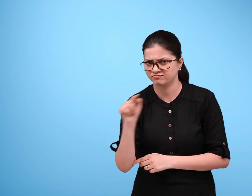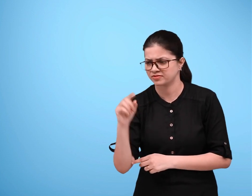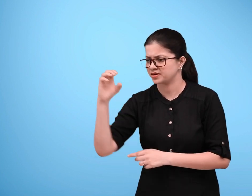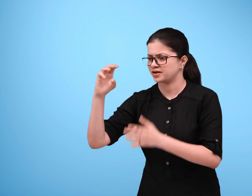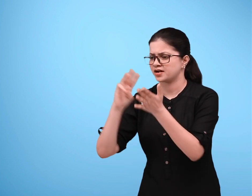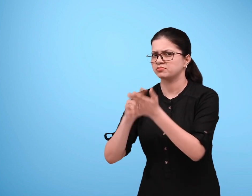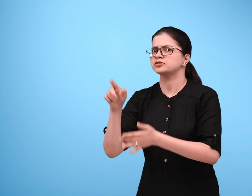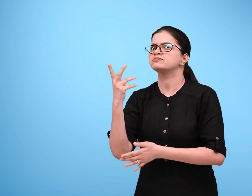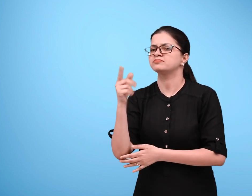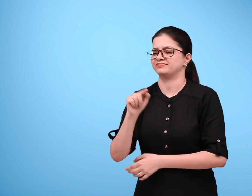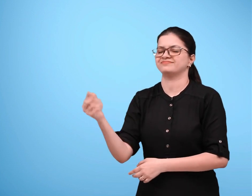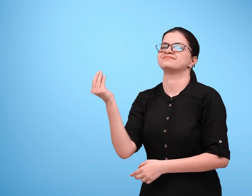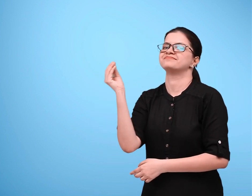blank centimeter.